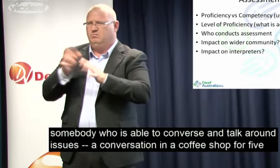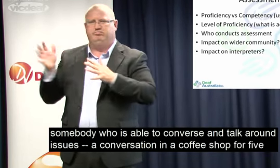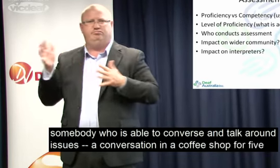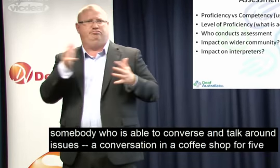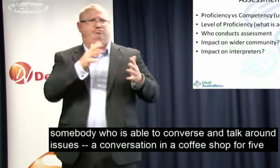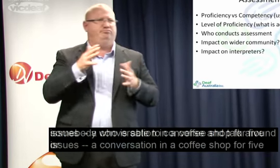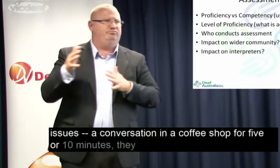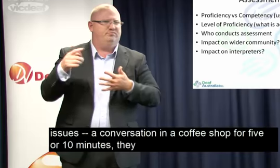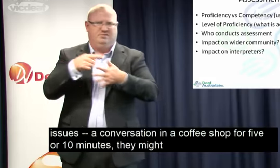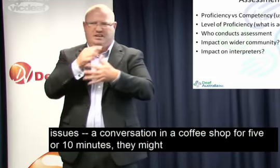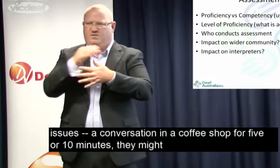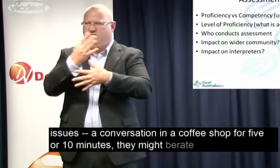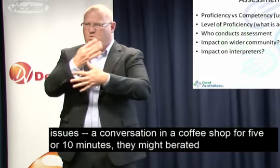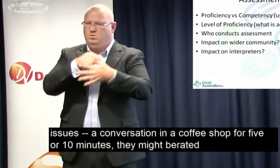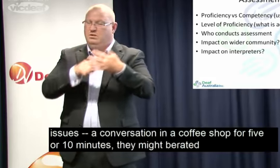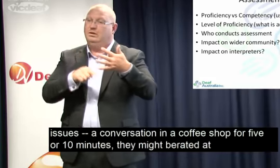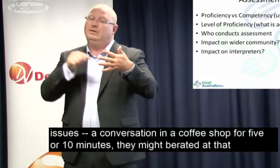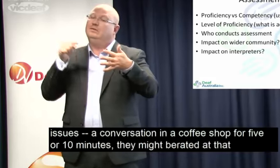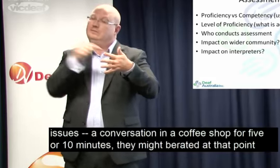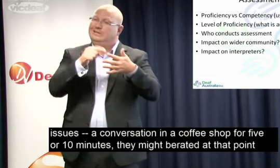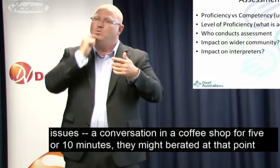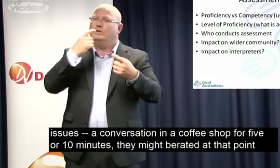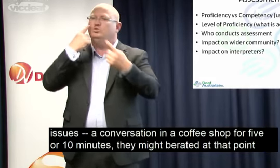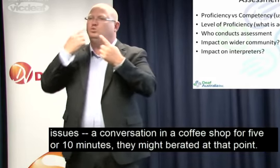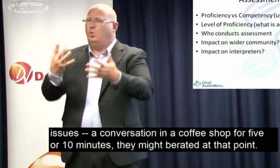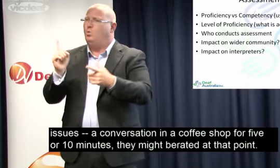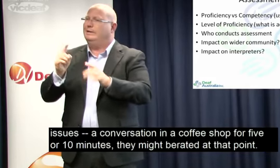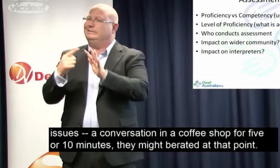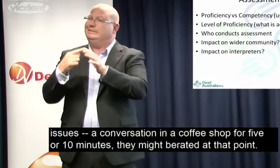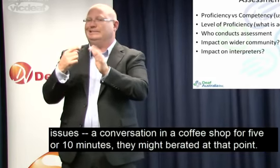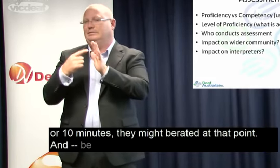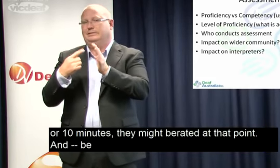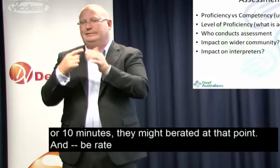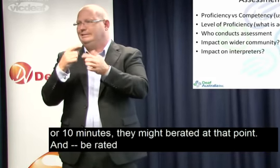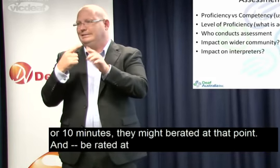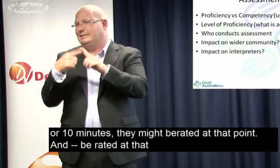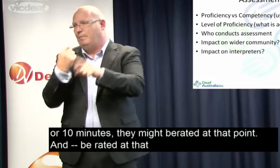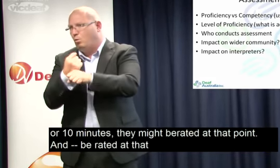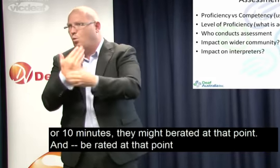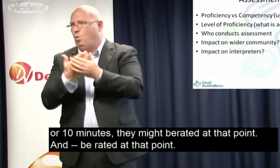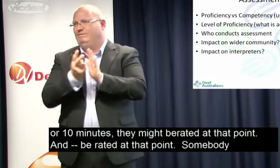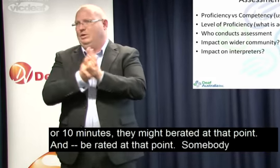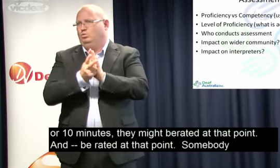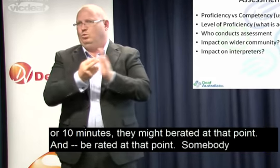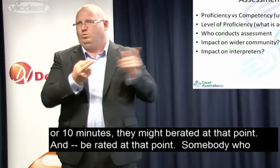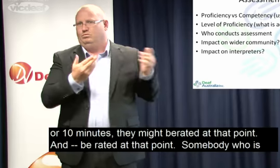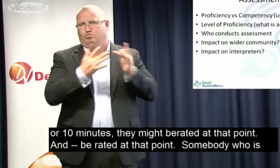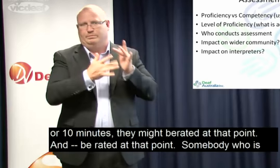And then somebody who's 4 or 5 would then be much more proficient and perhaps be an interpreter. And we would